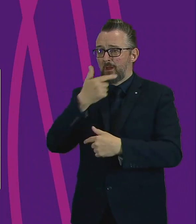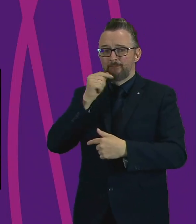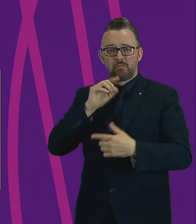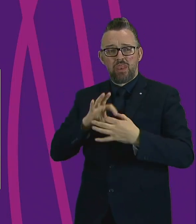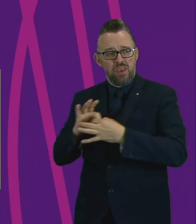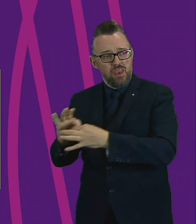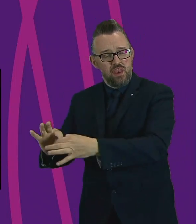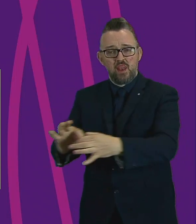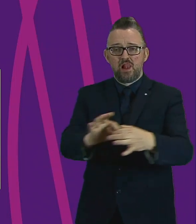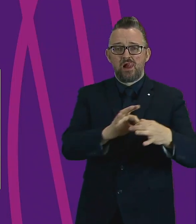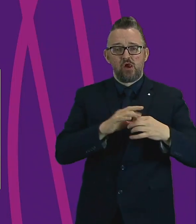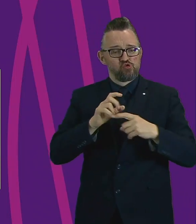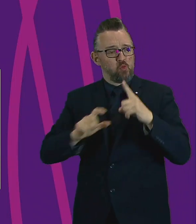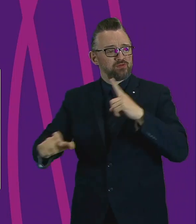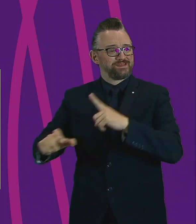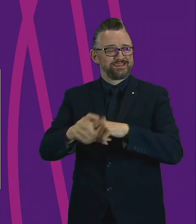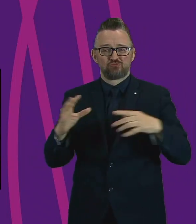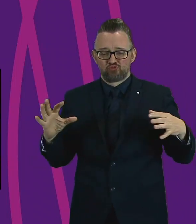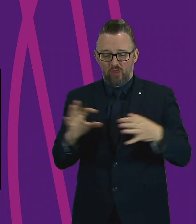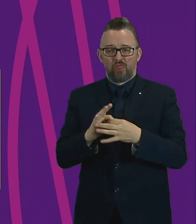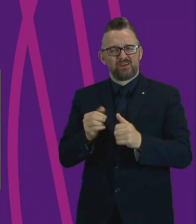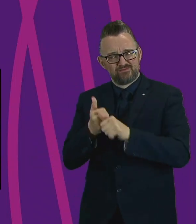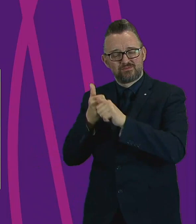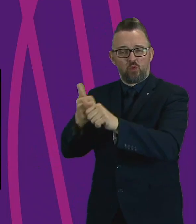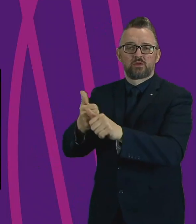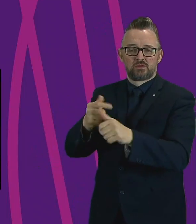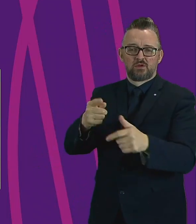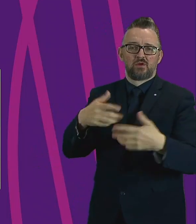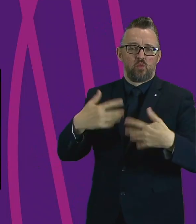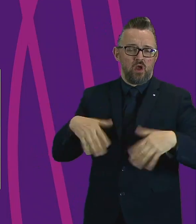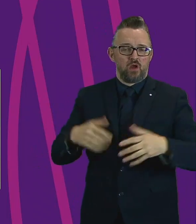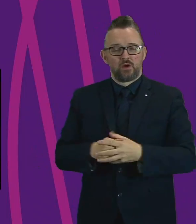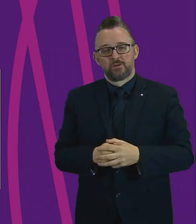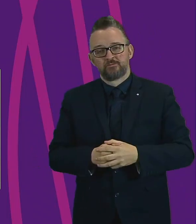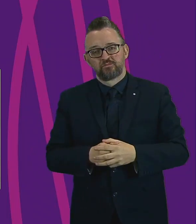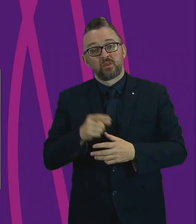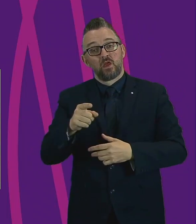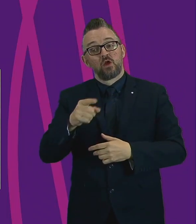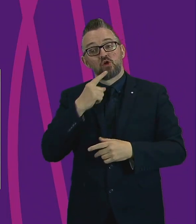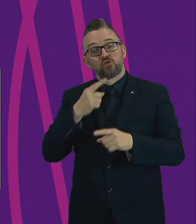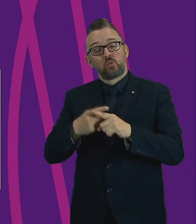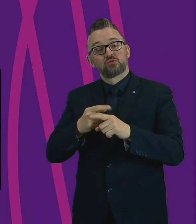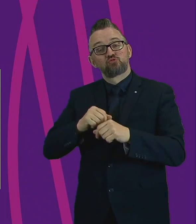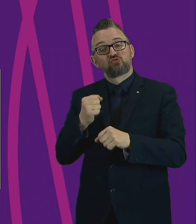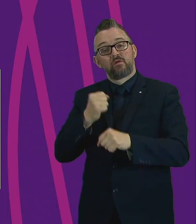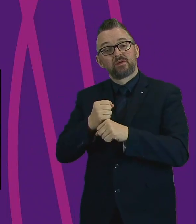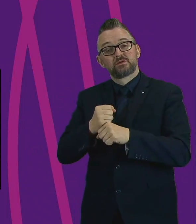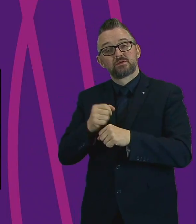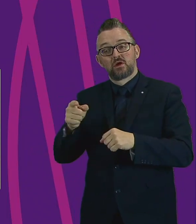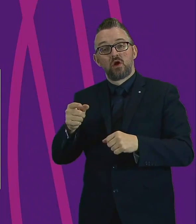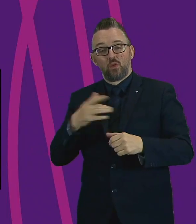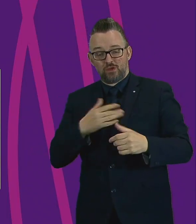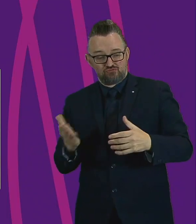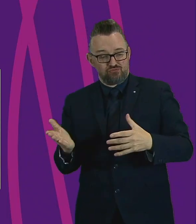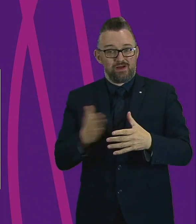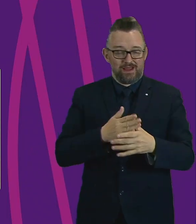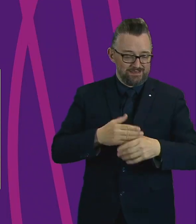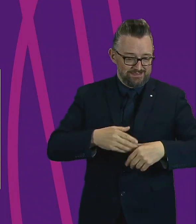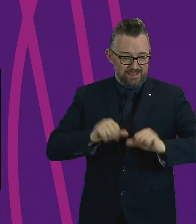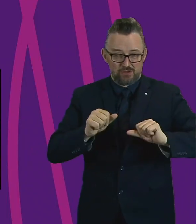throughout our communities. Now, the Scottish Government's framework, Remobilise, Recover, Redesign, it's quite catchy actually,